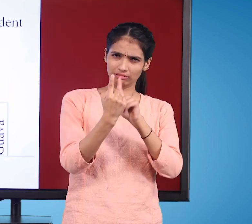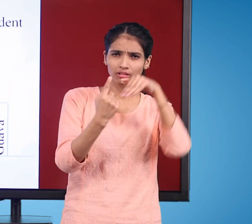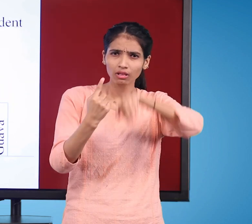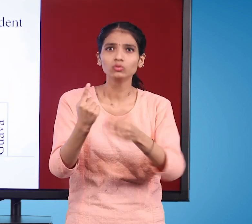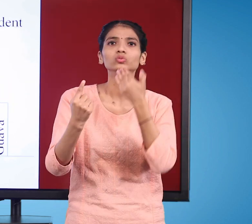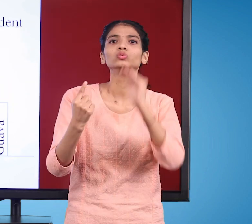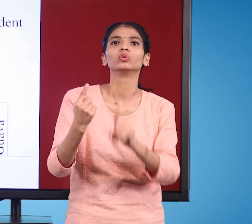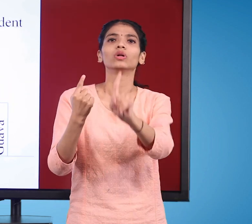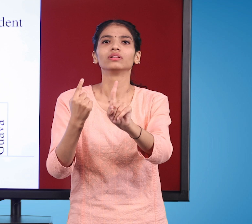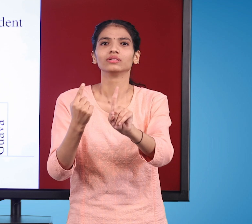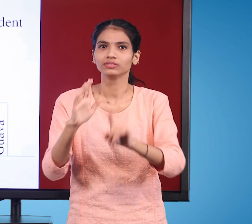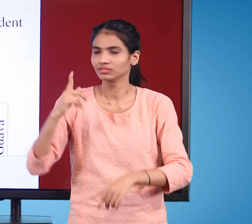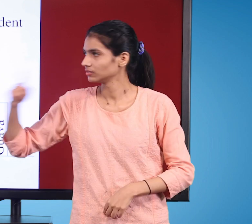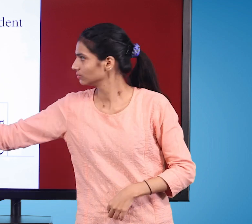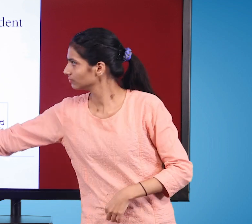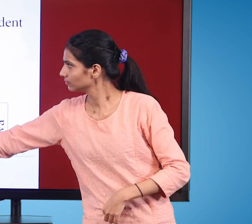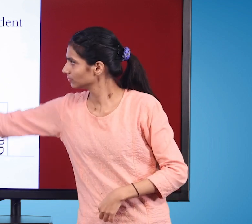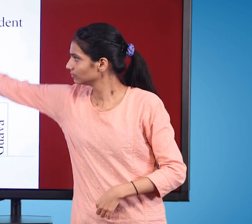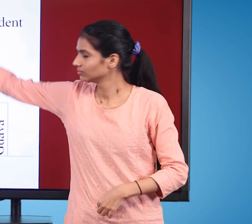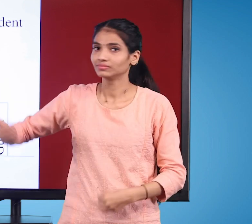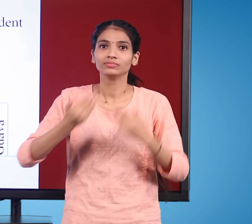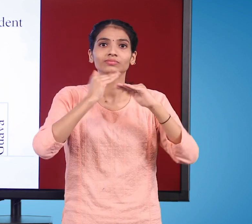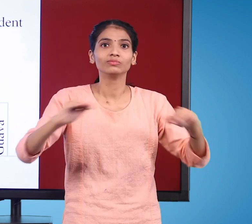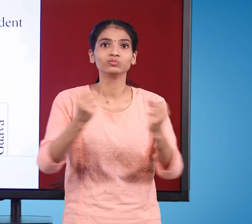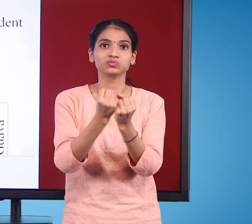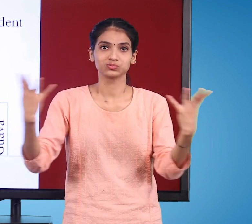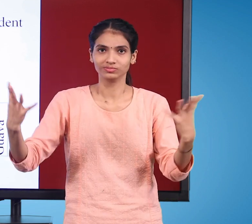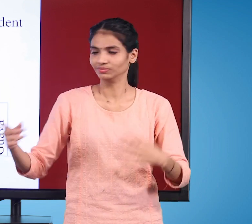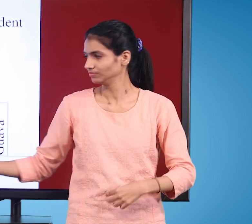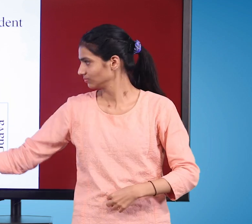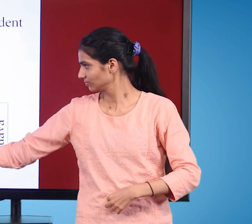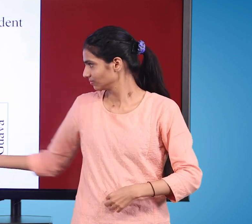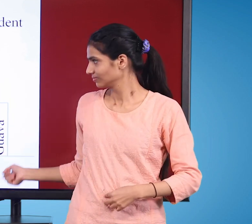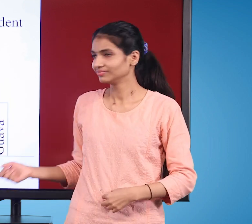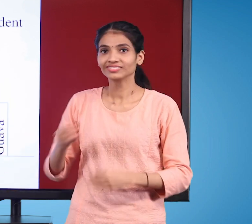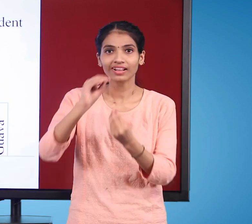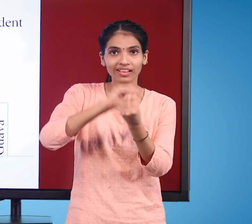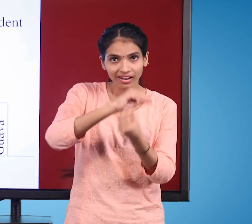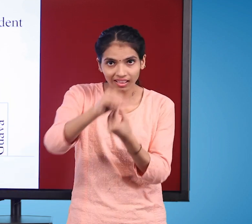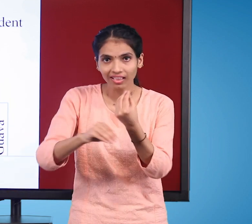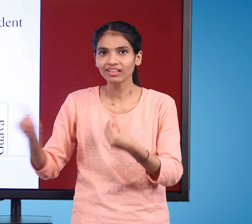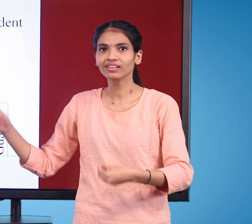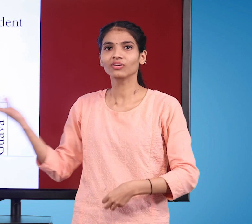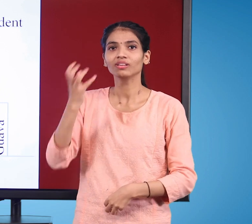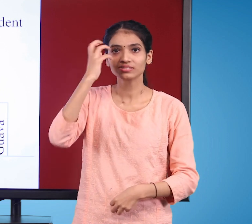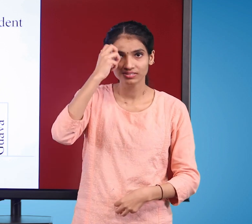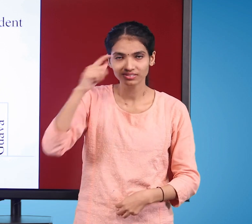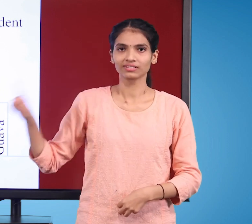in adjoining figure. There is a bar graph of fruits in respect to the number of students, and 1